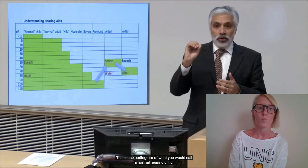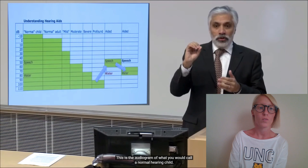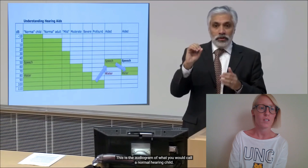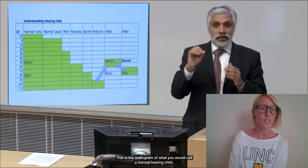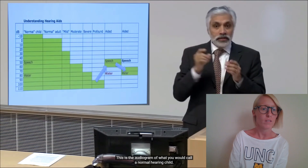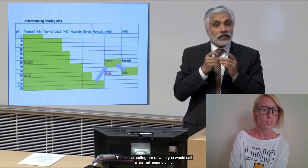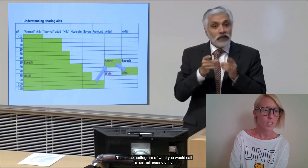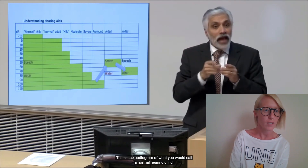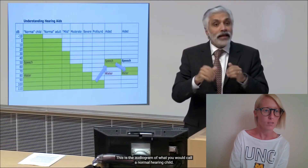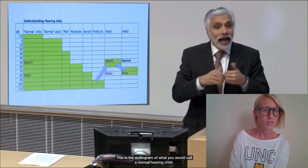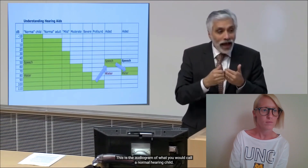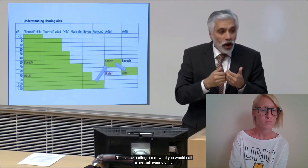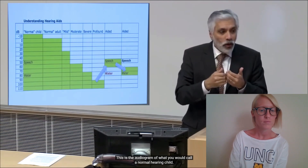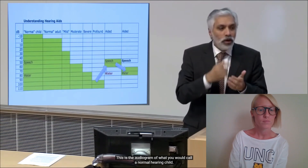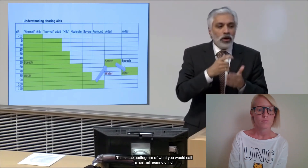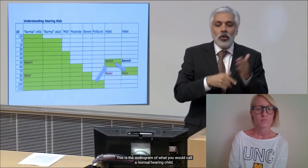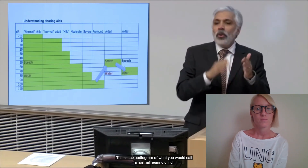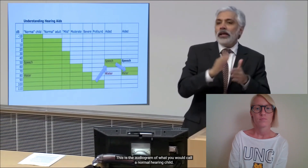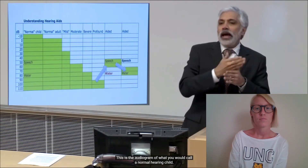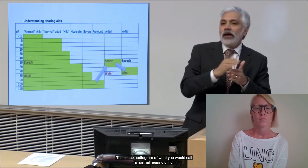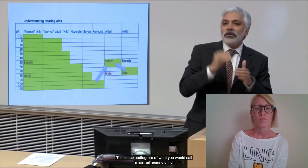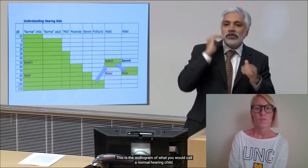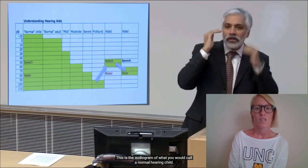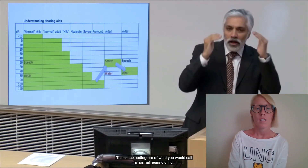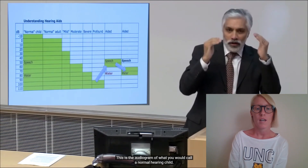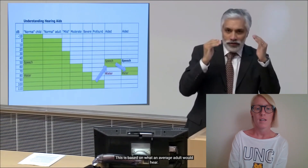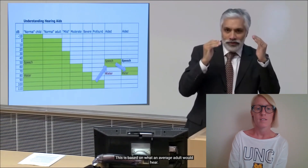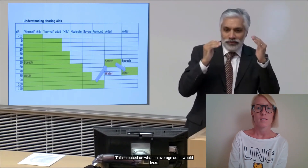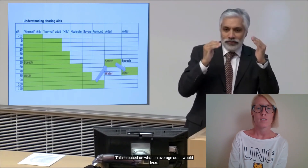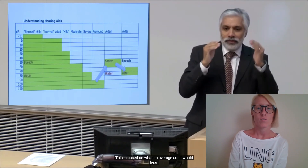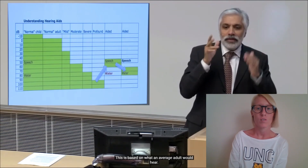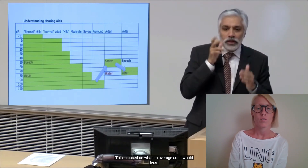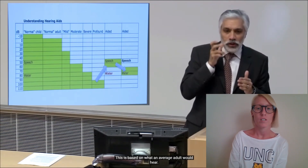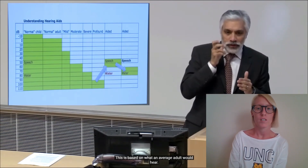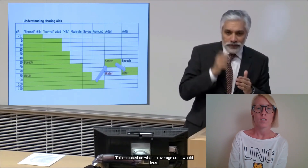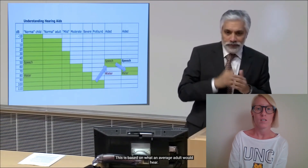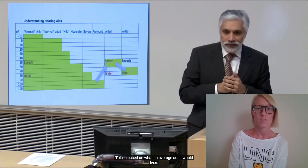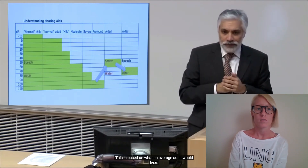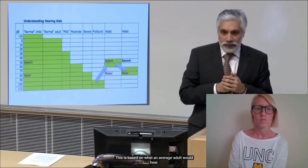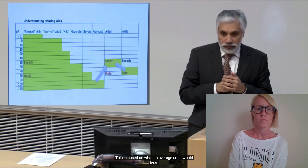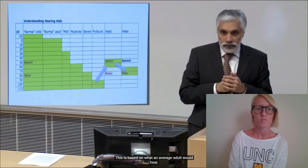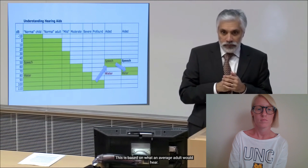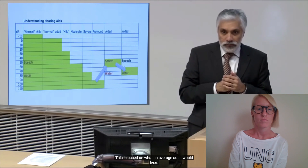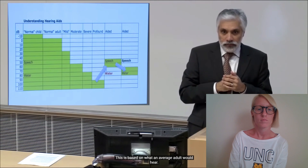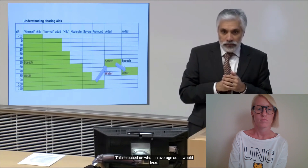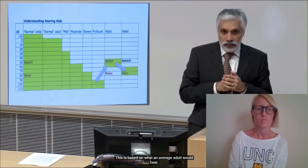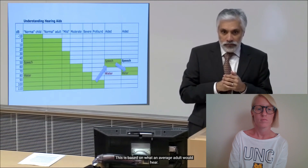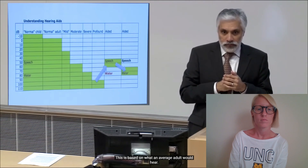child. A normal hearing child that has 0 hearing loss.